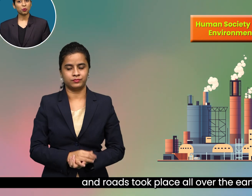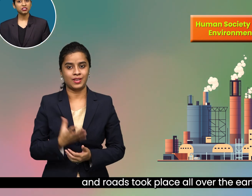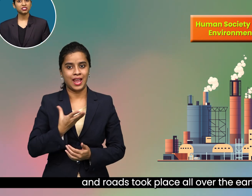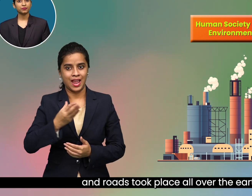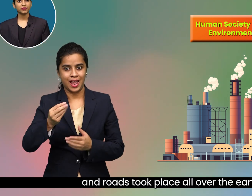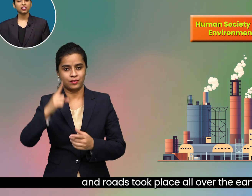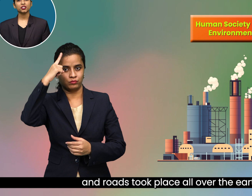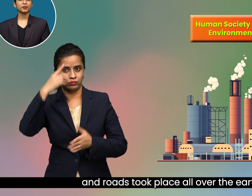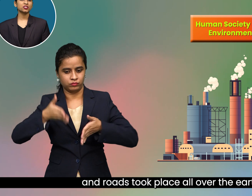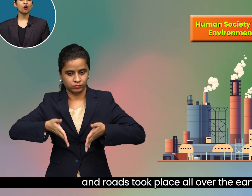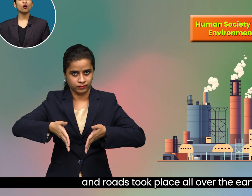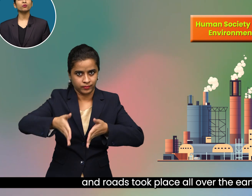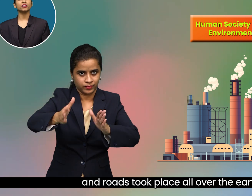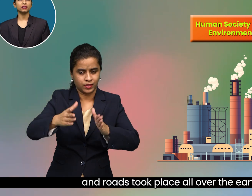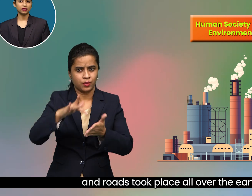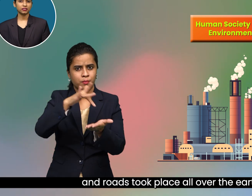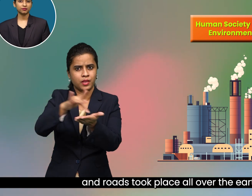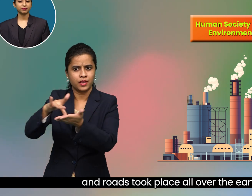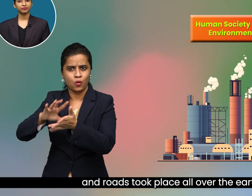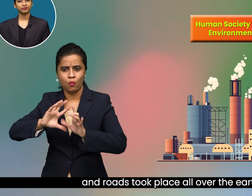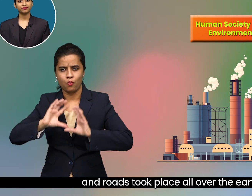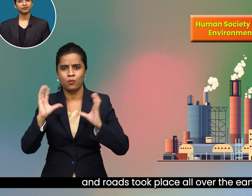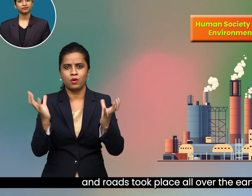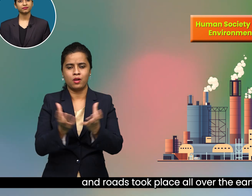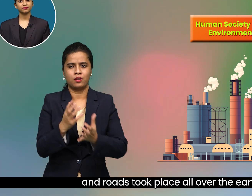and roads took place all over the earth.